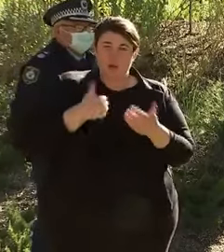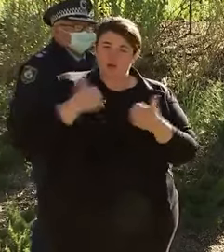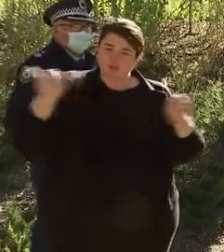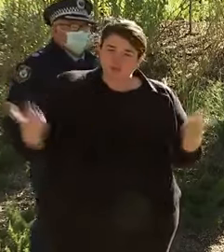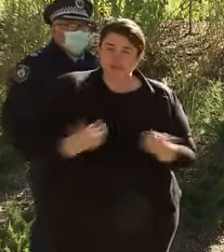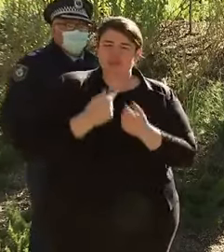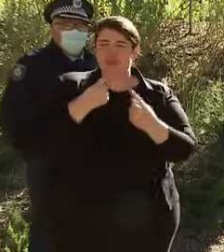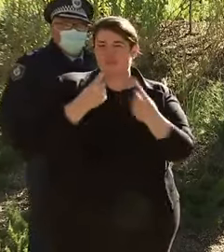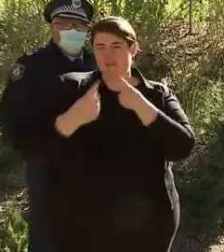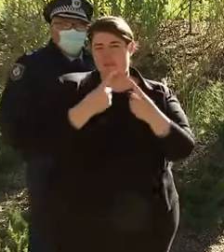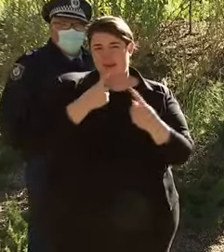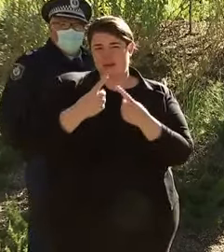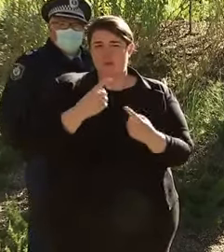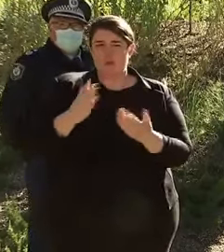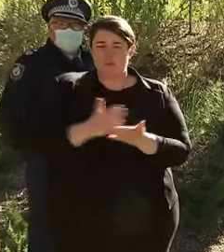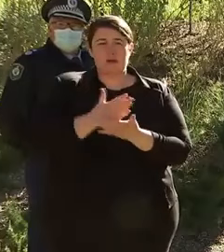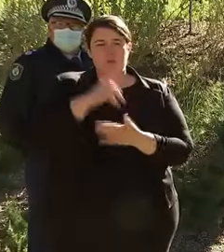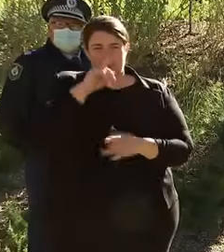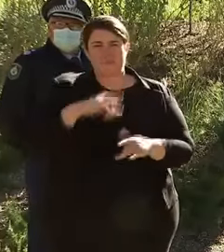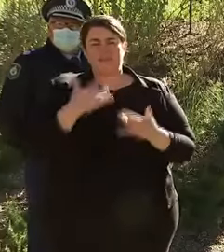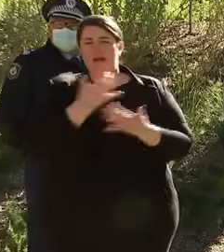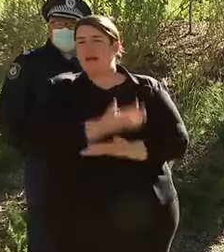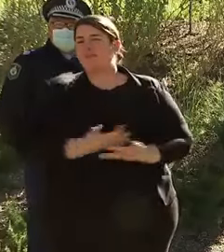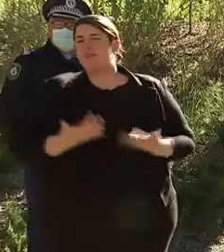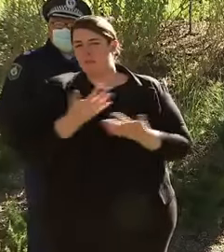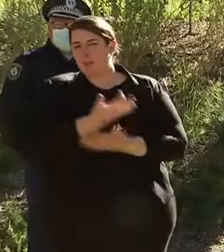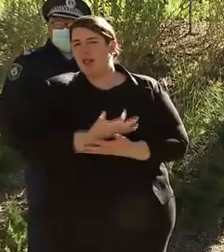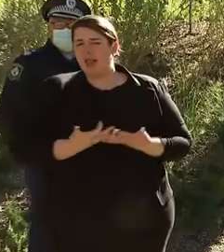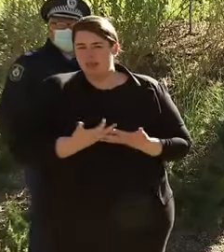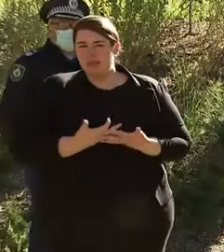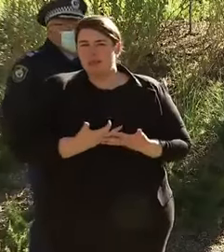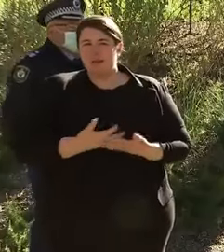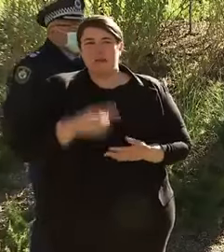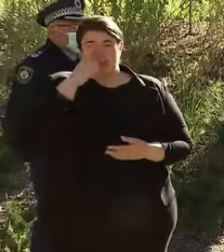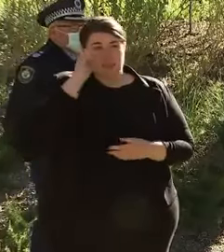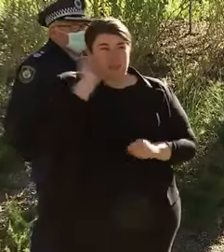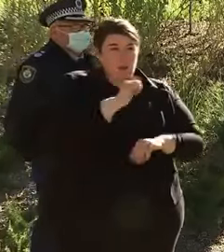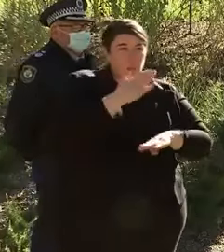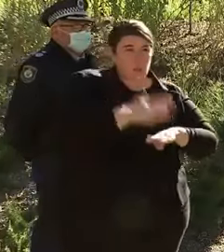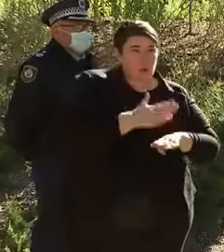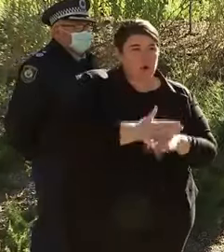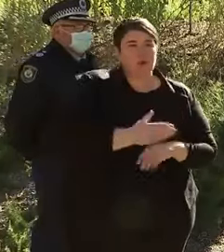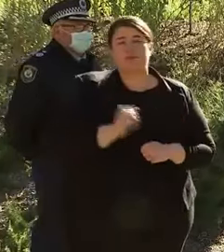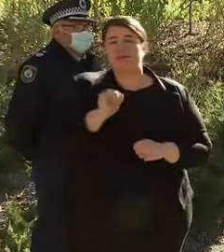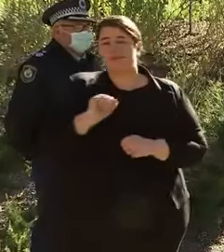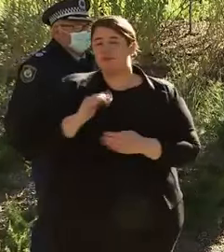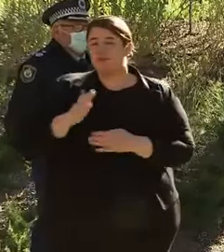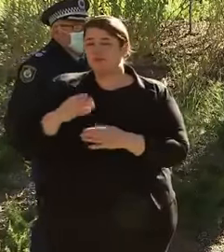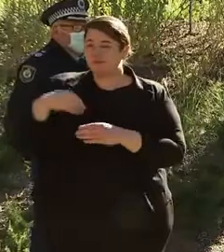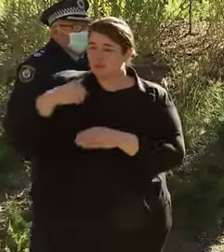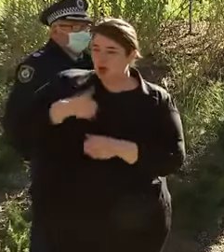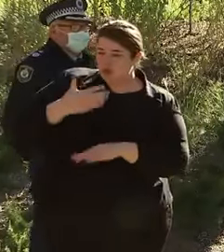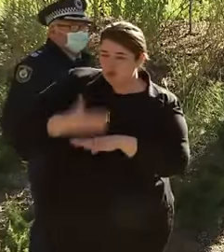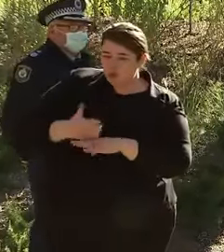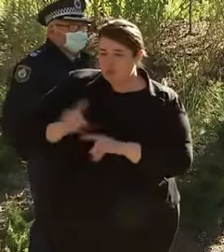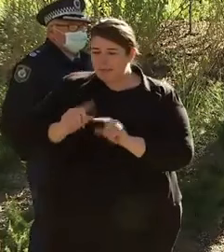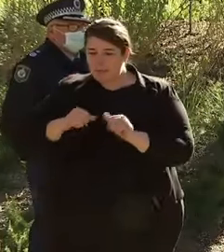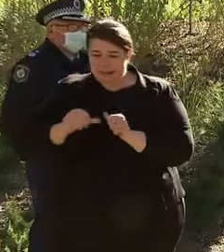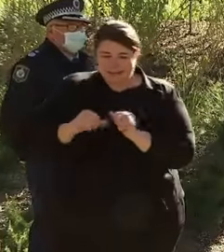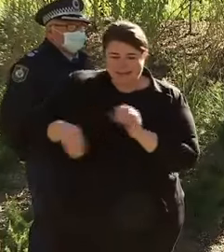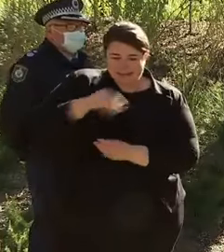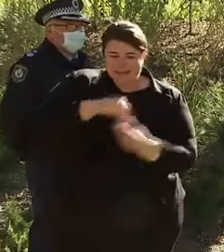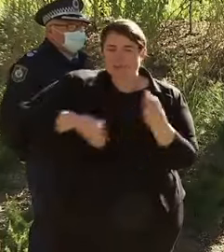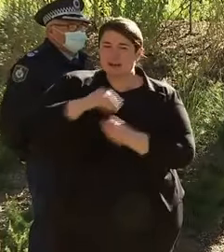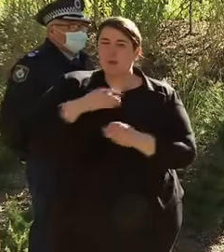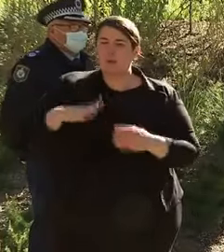possible to provide as much certainty as possible. We know when people are thinking about jobs, thinking about work, thinking about their own personal circumstances, they